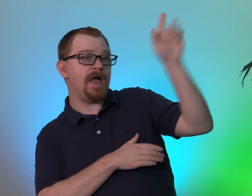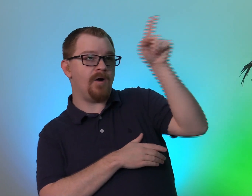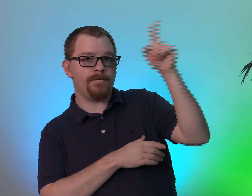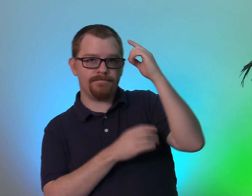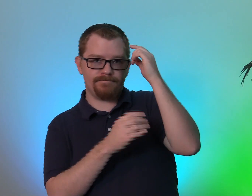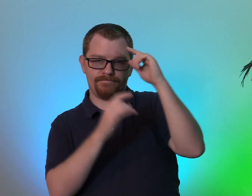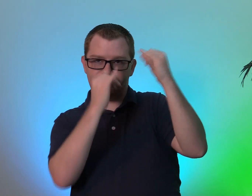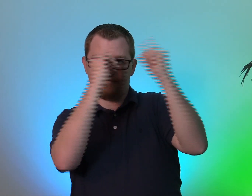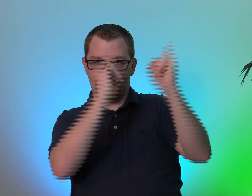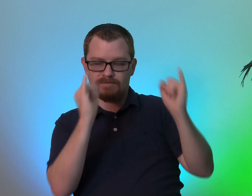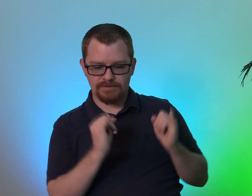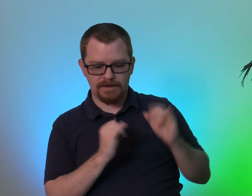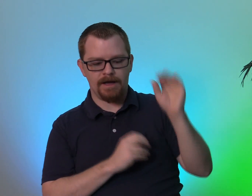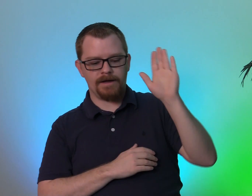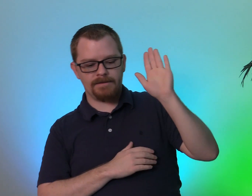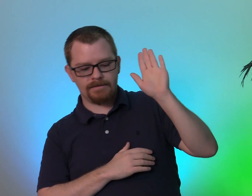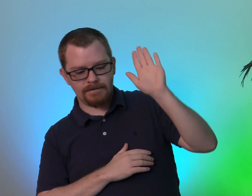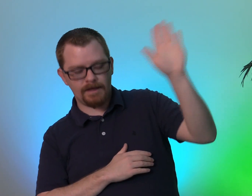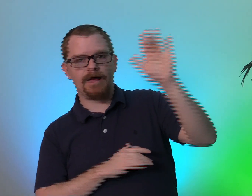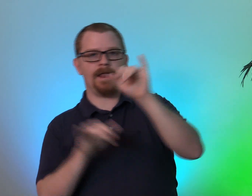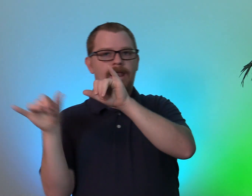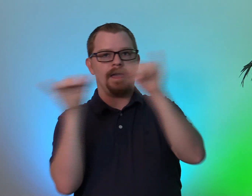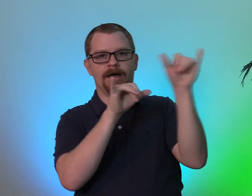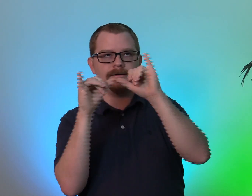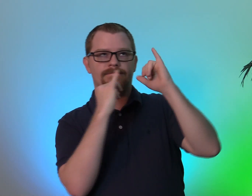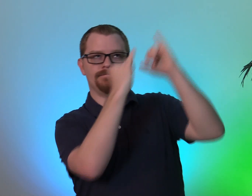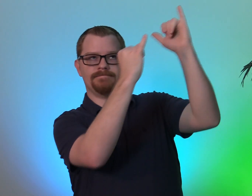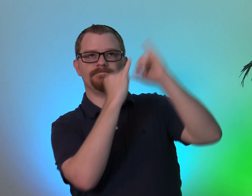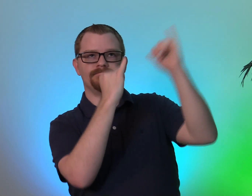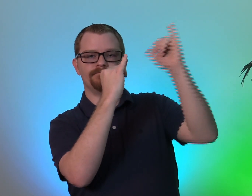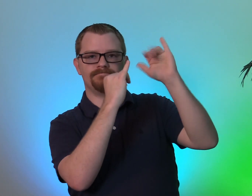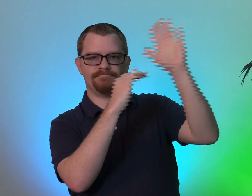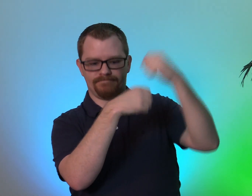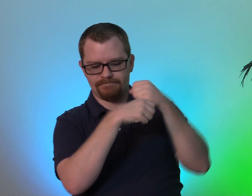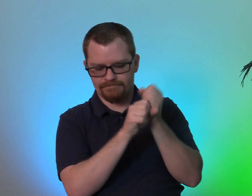in their own image and likeness.